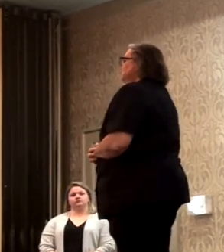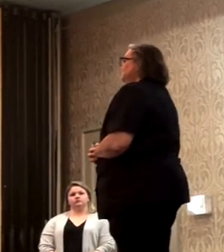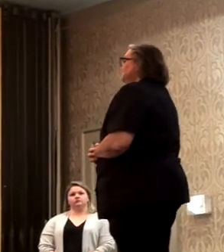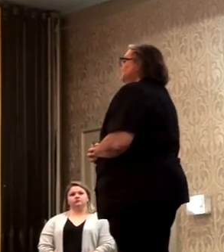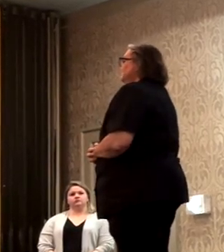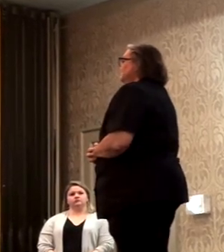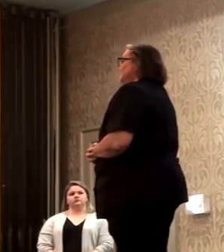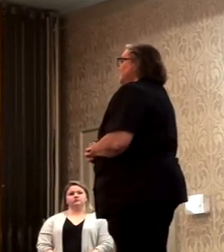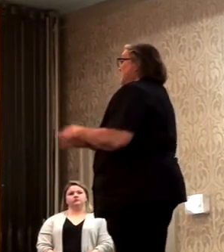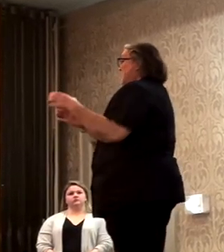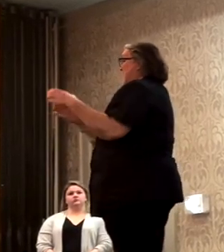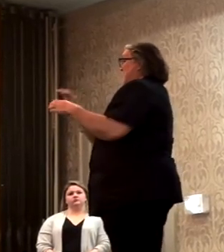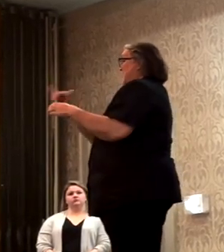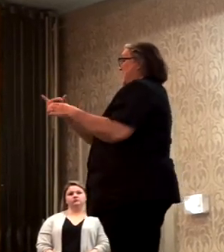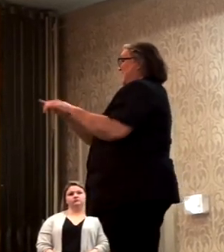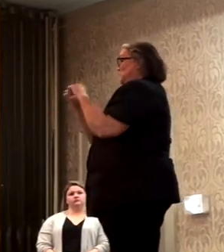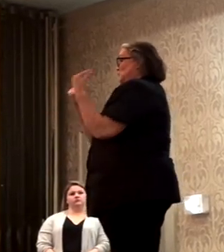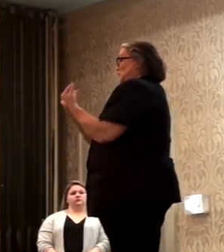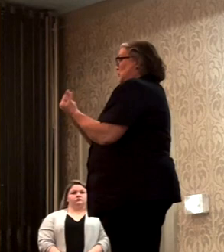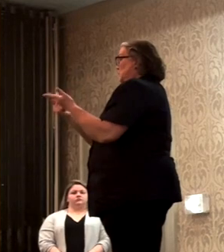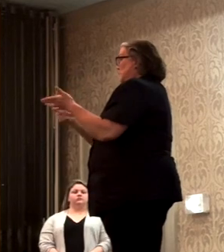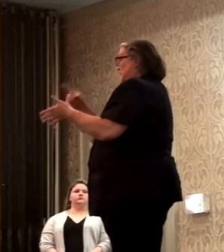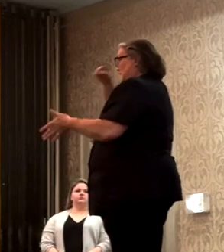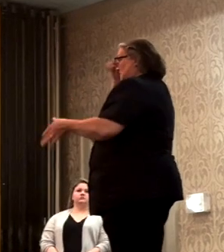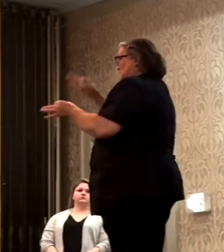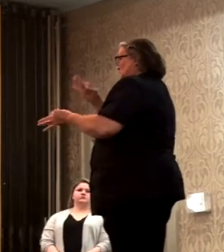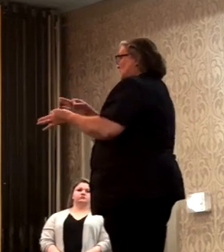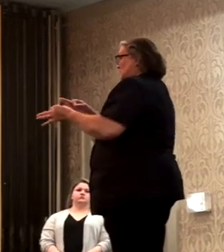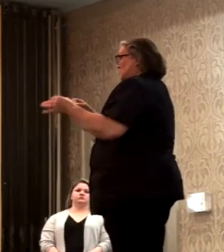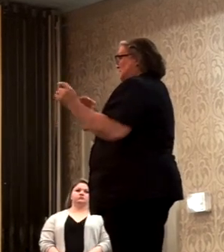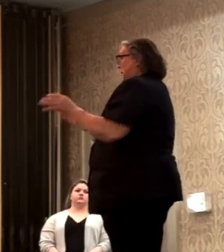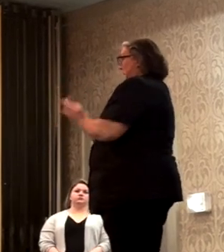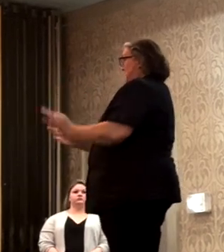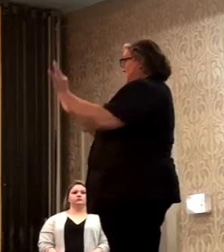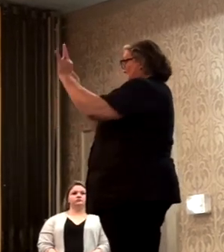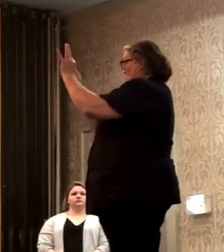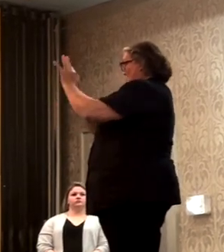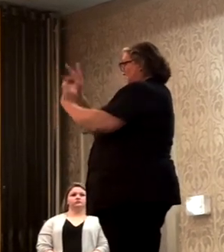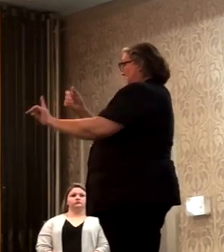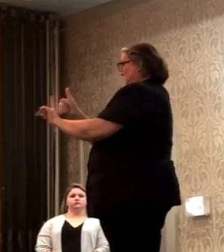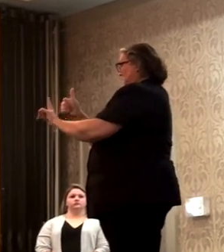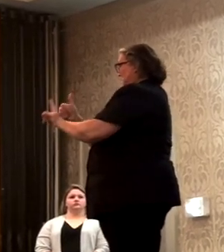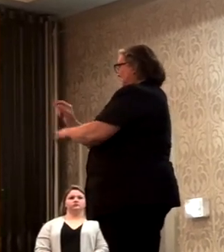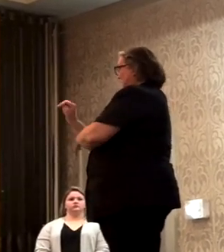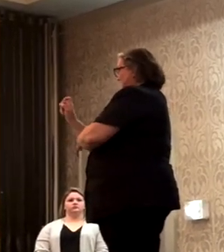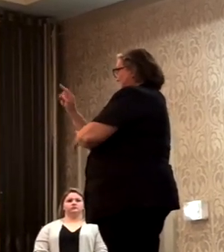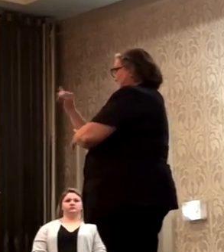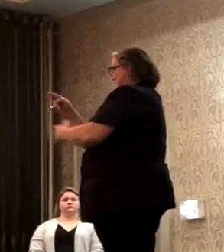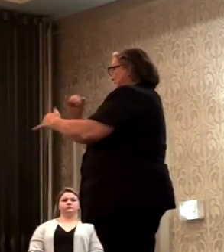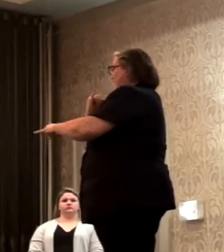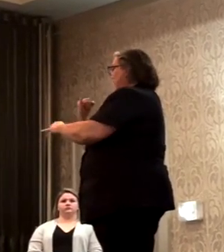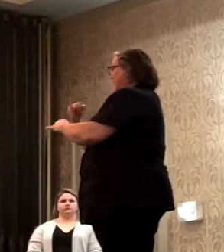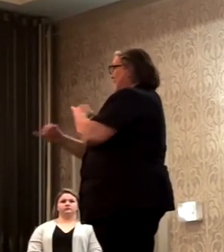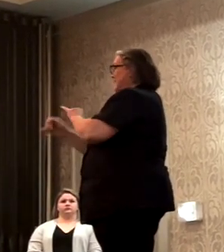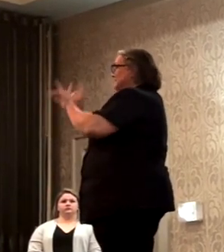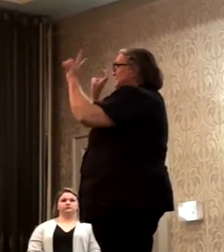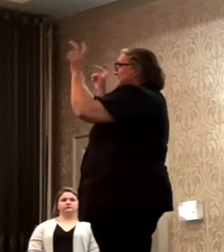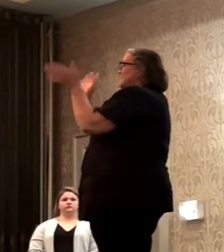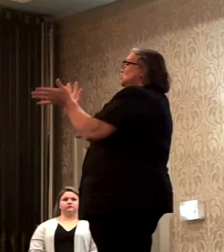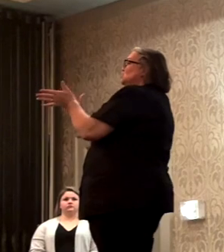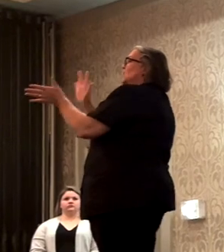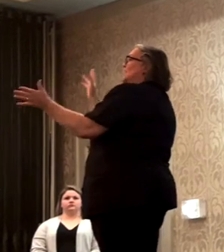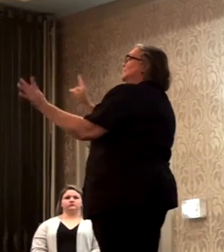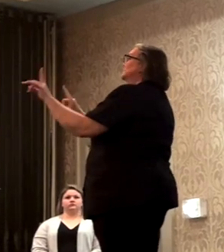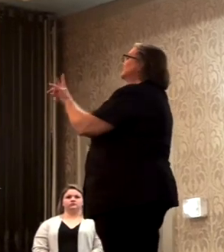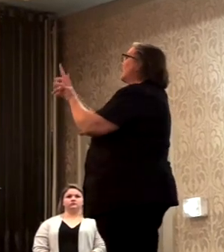this galaxy of judicial giants, Nettie Vogel was the last shining star to